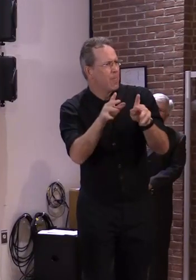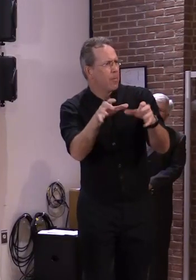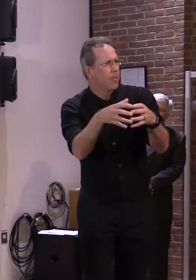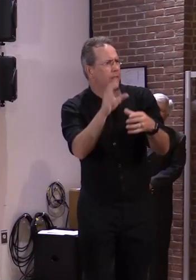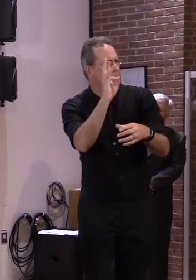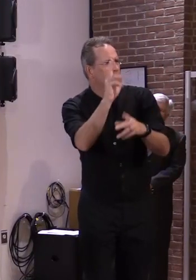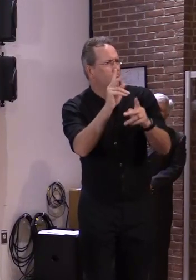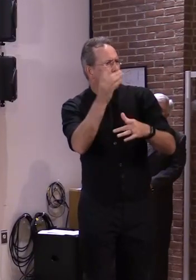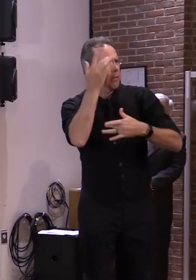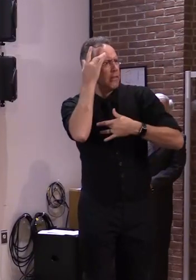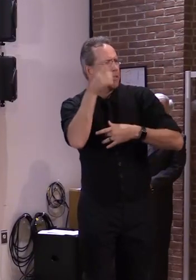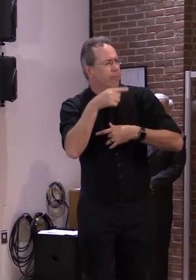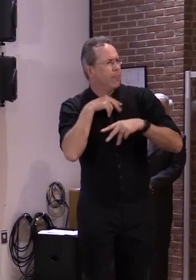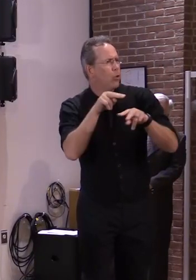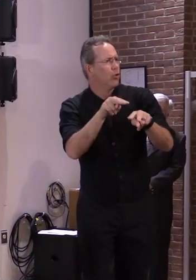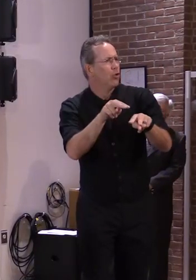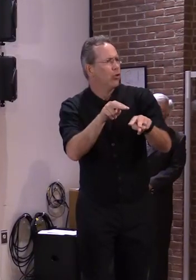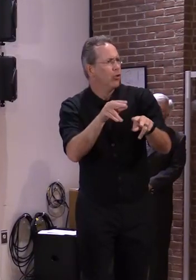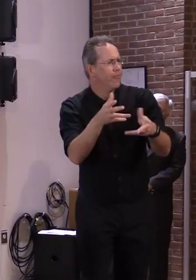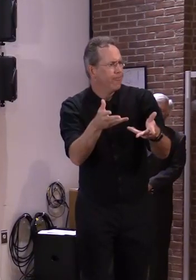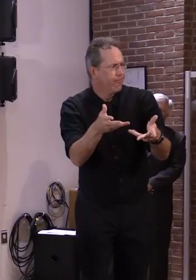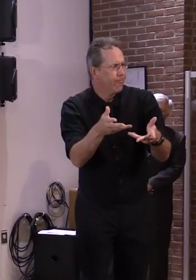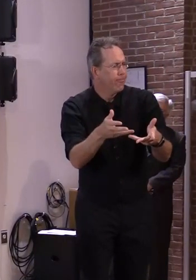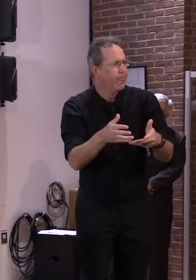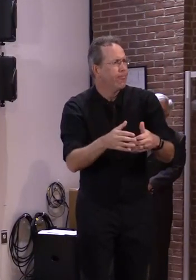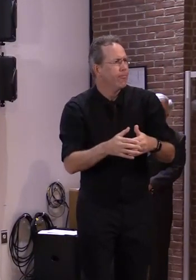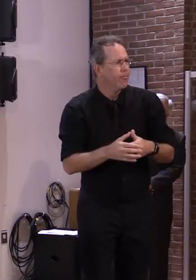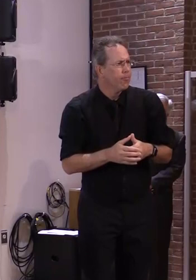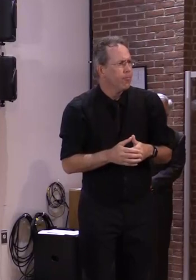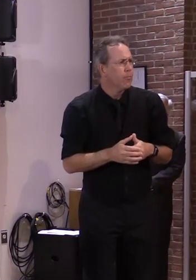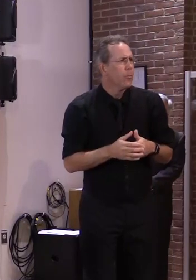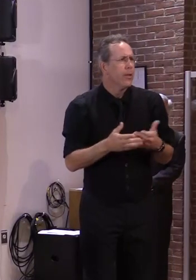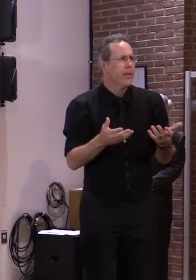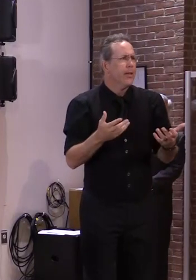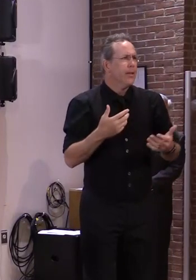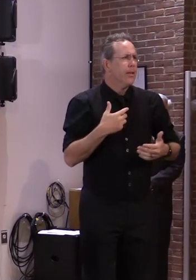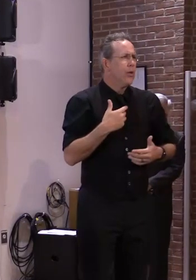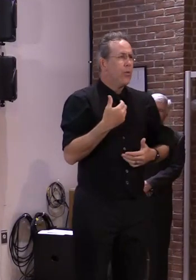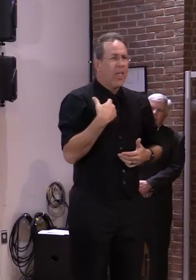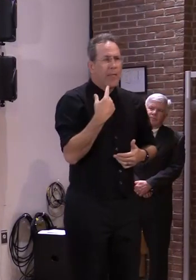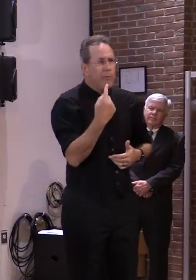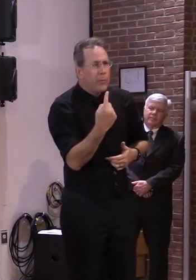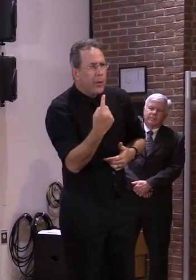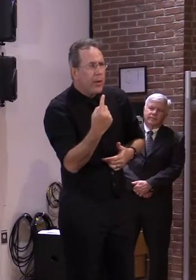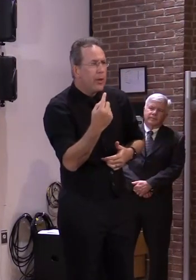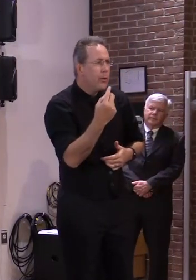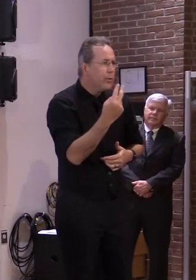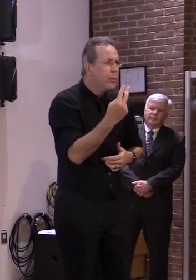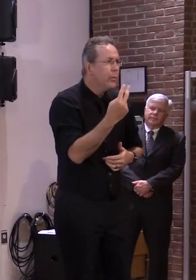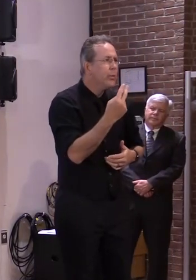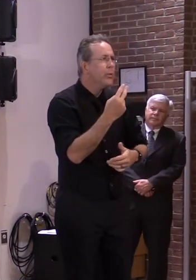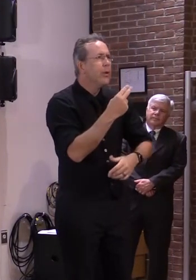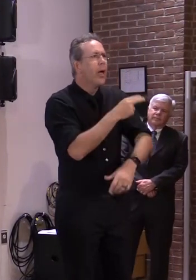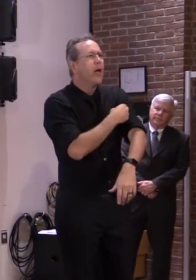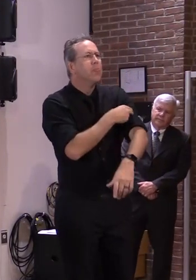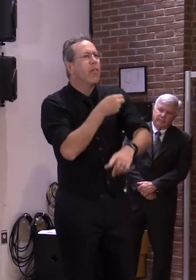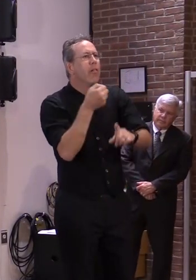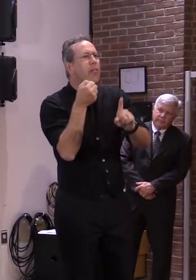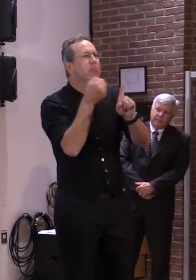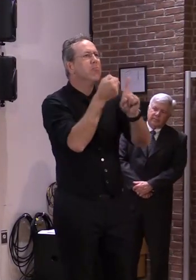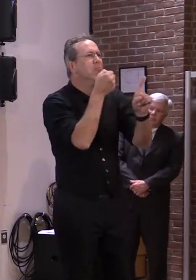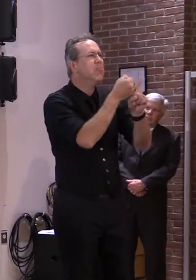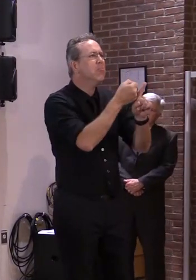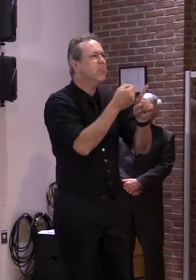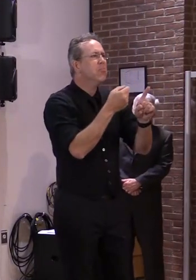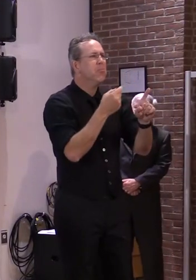because we're literally going from one or two cases a day to five or six cases a day. So it's a